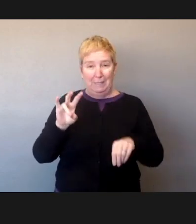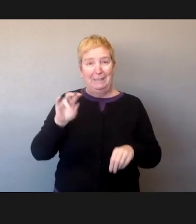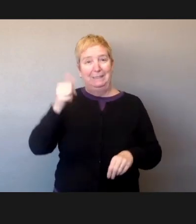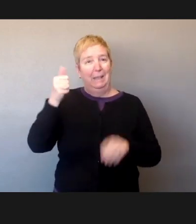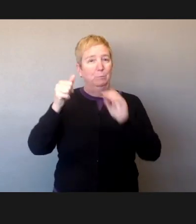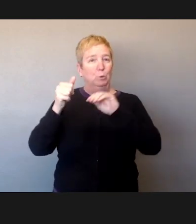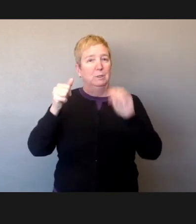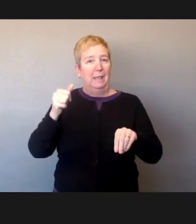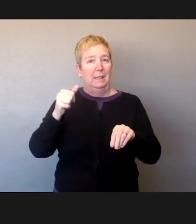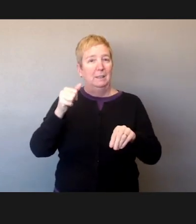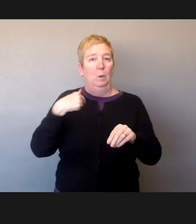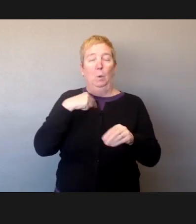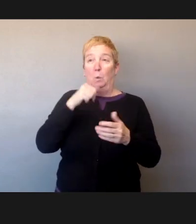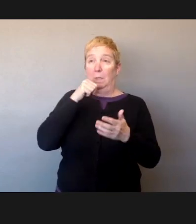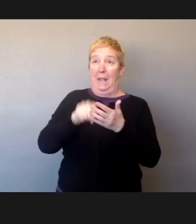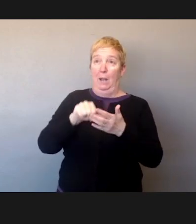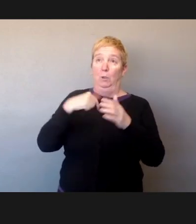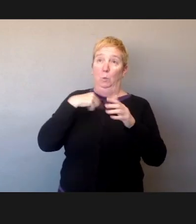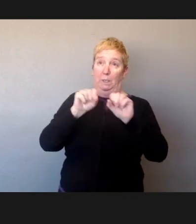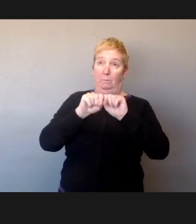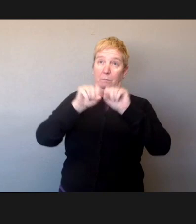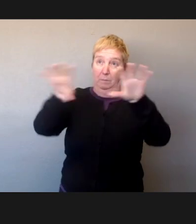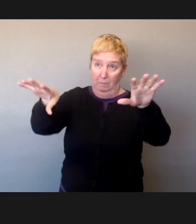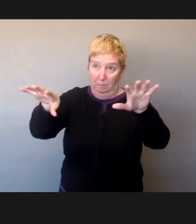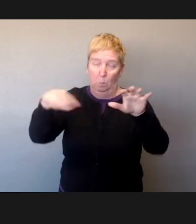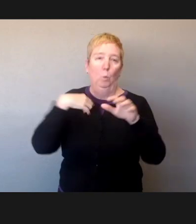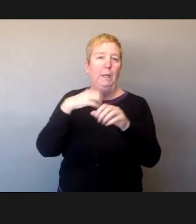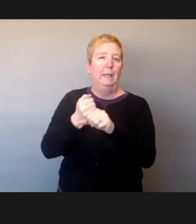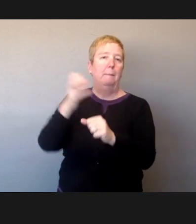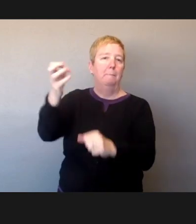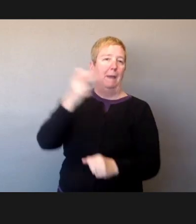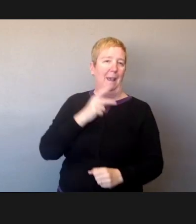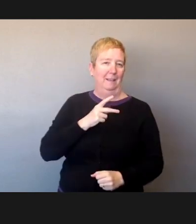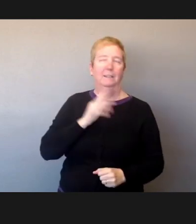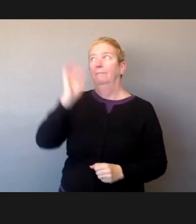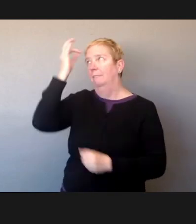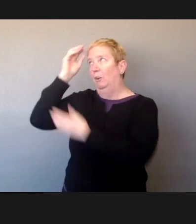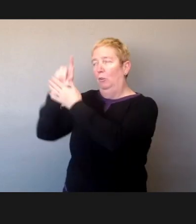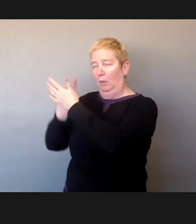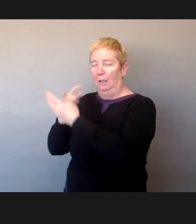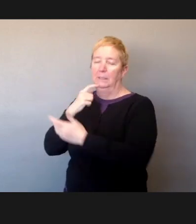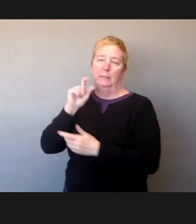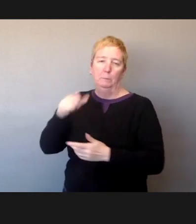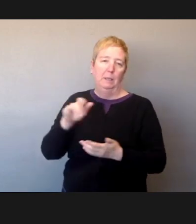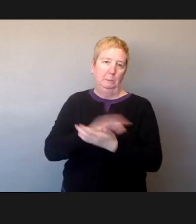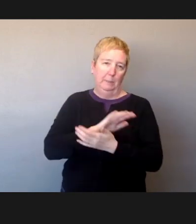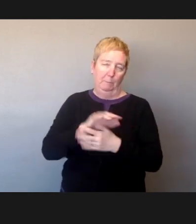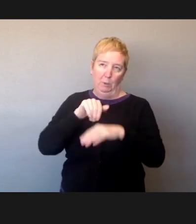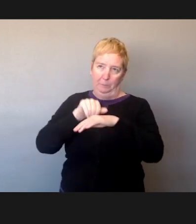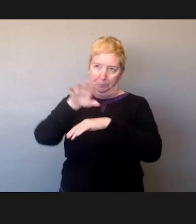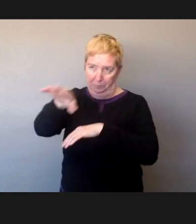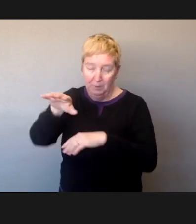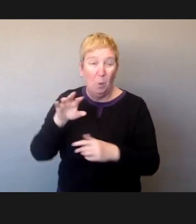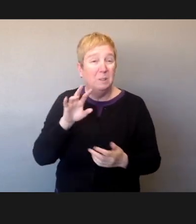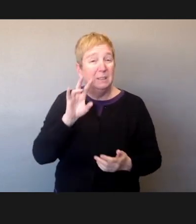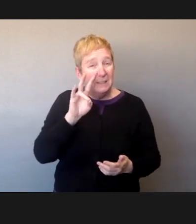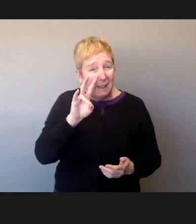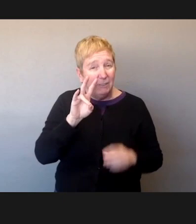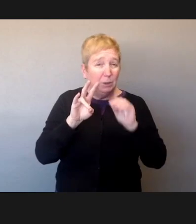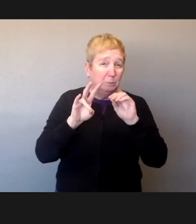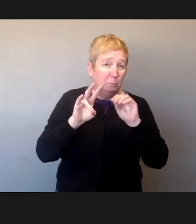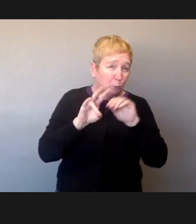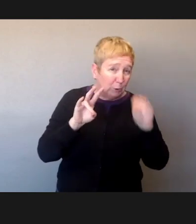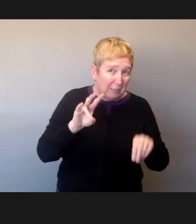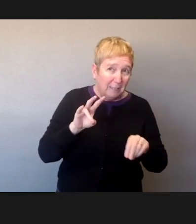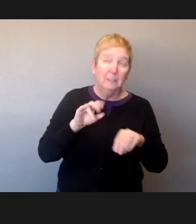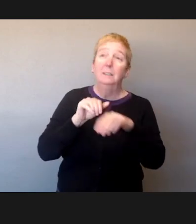to people because we still have to send letters for federal law get returned. And so those are people who could lose Medicaid benefits if